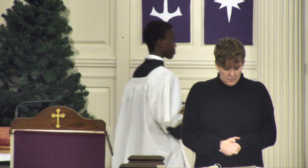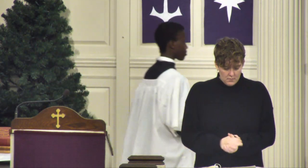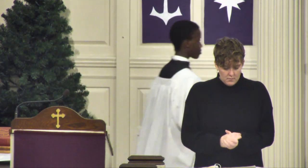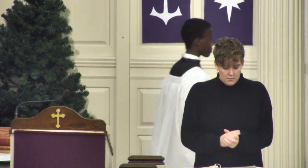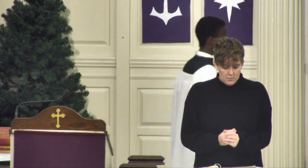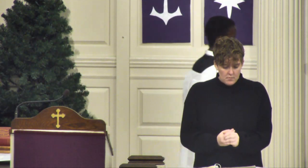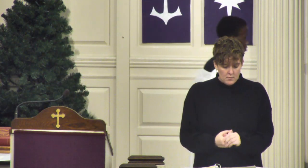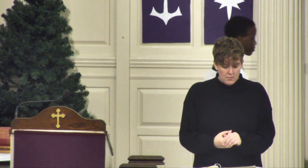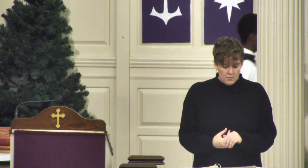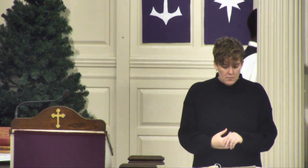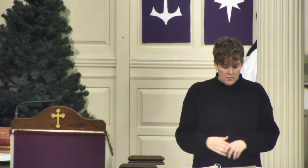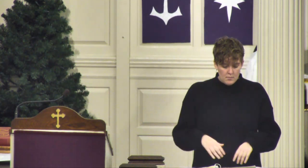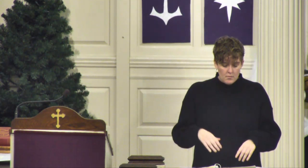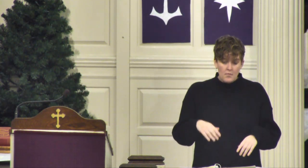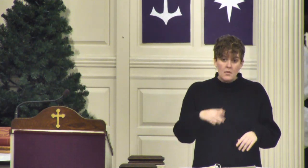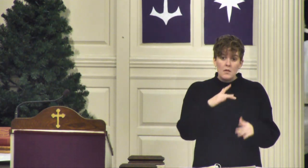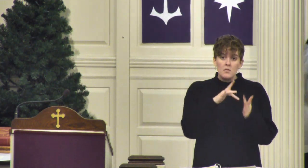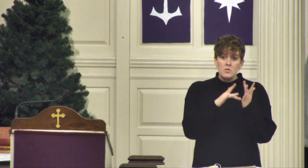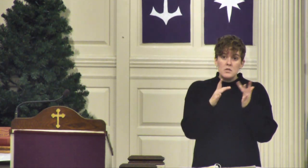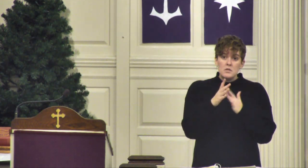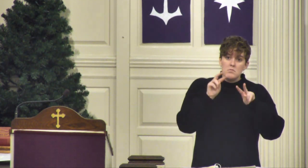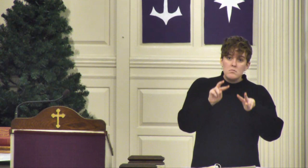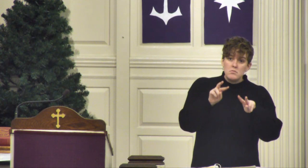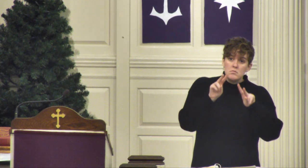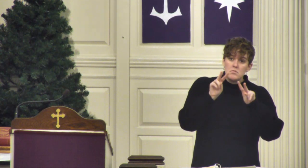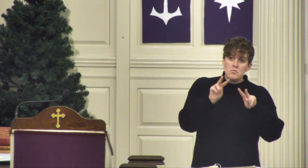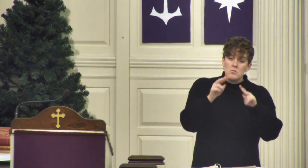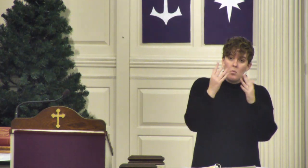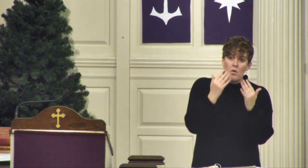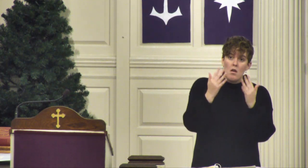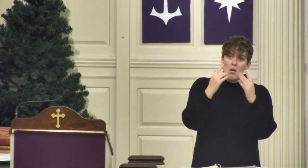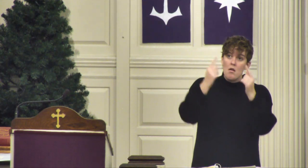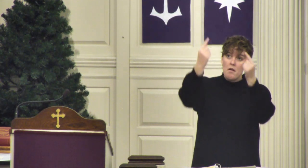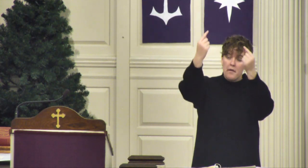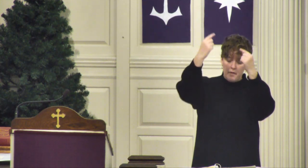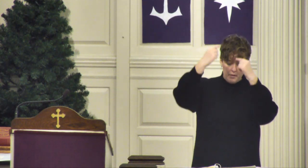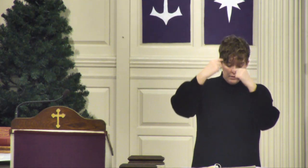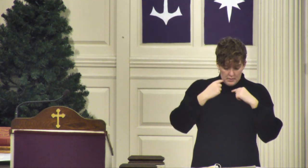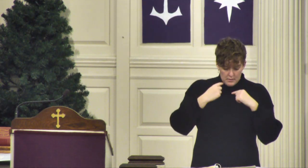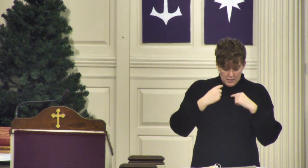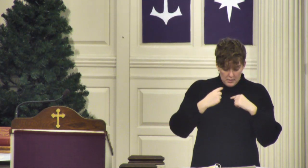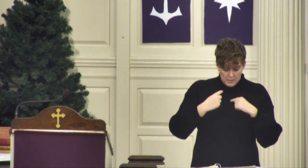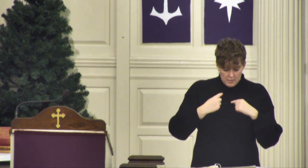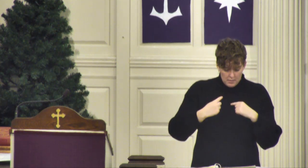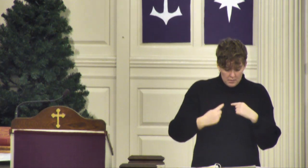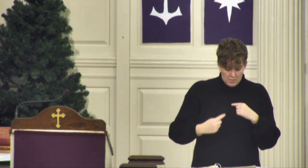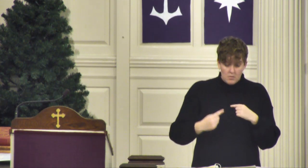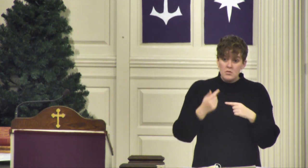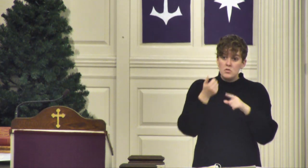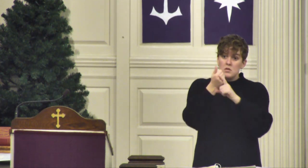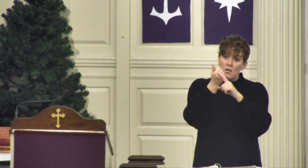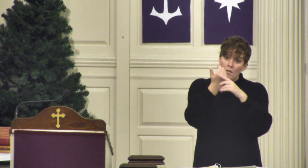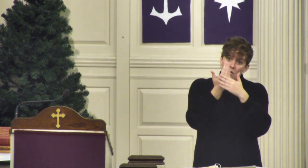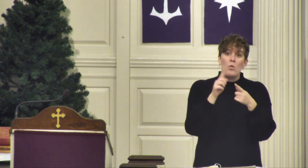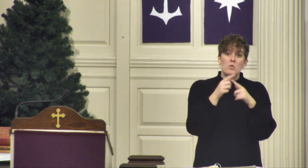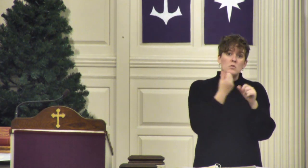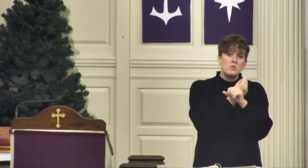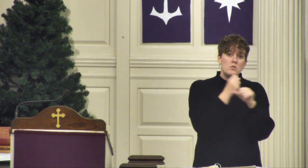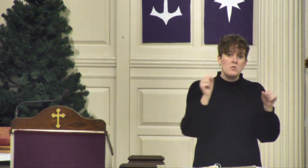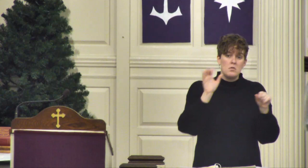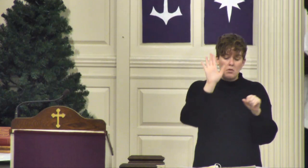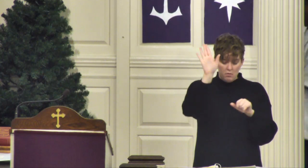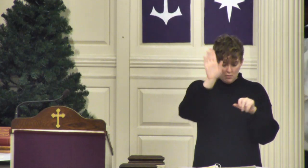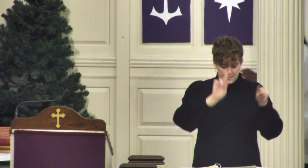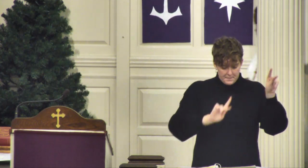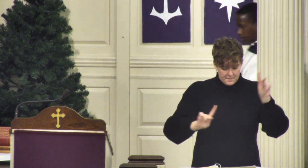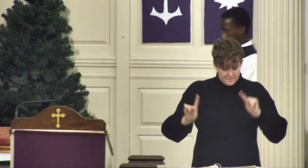Come, thou long expected Jesus, unto set